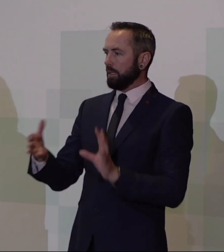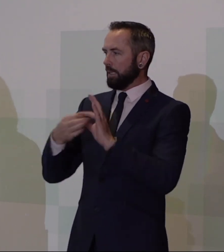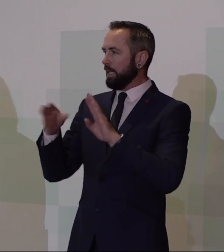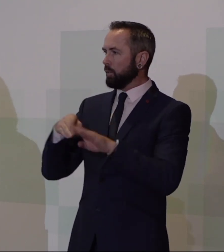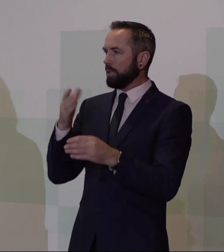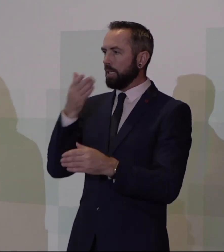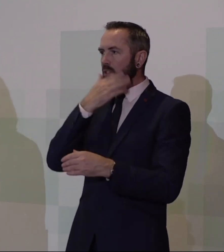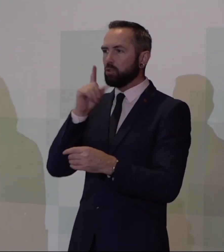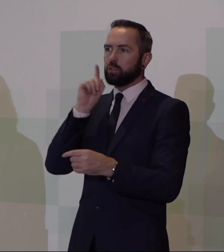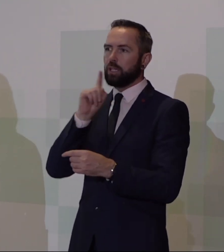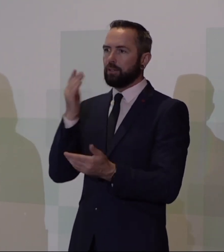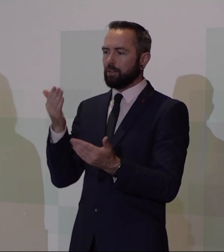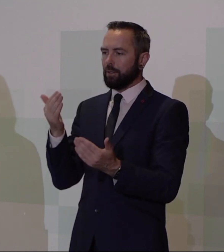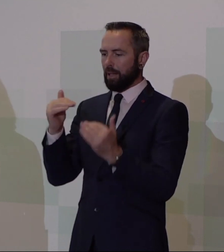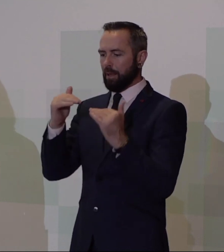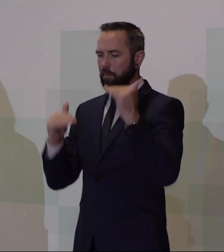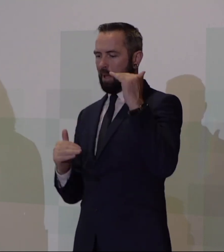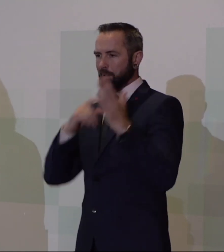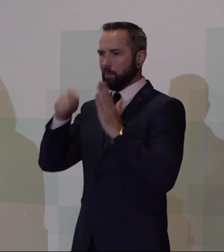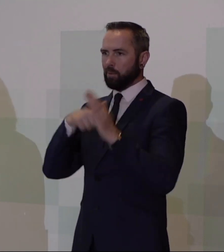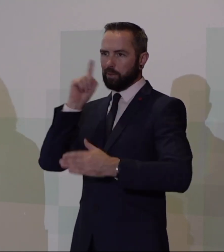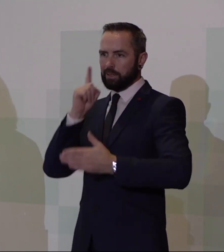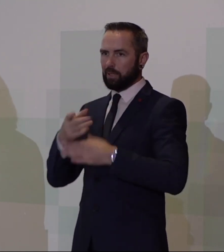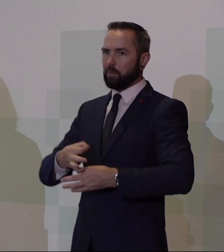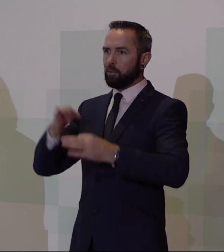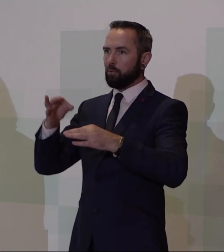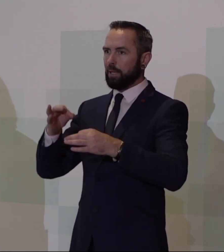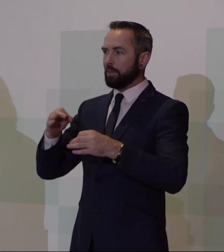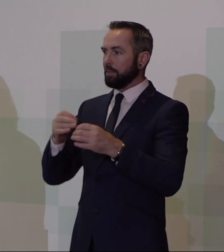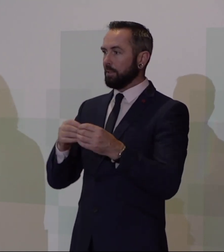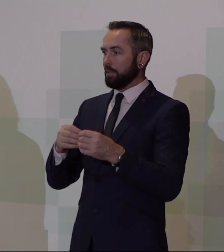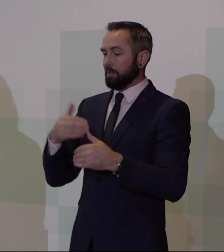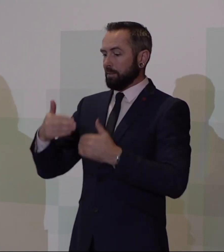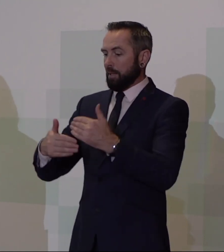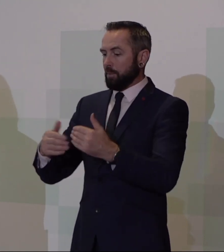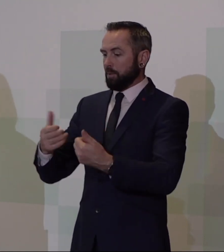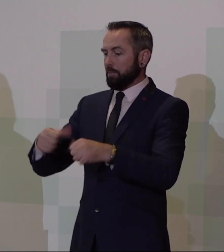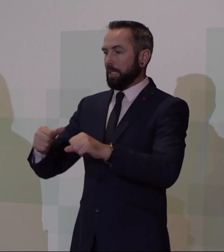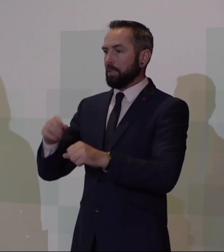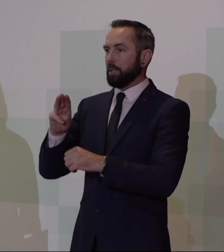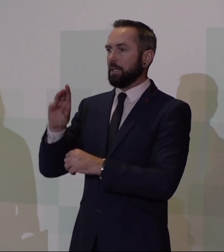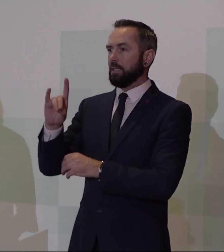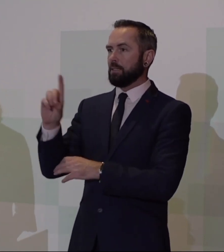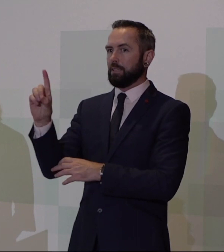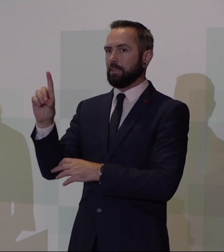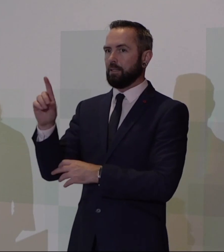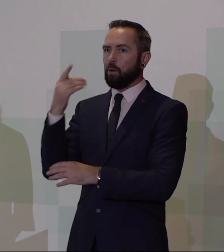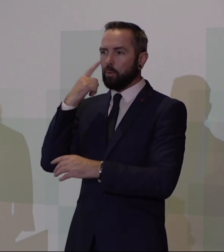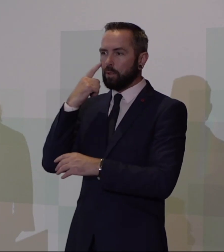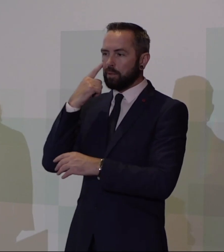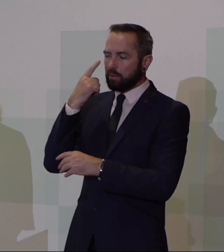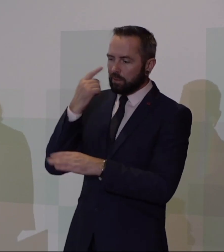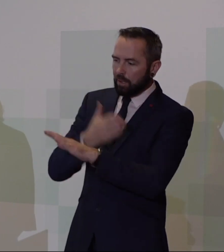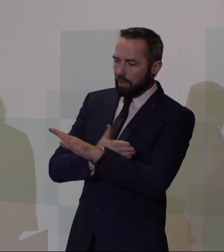gender imbalance project, we decided it would be a great stepping stone to complete a PhD. We started to look at gender imbalance